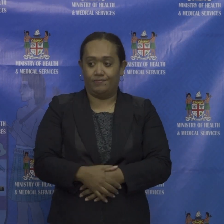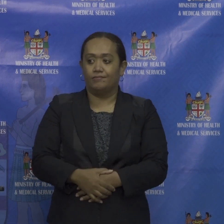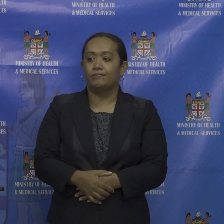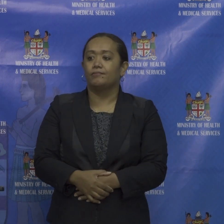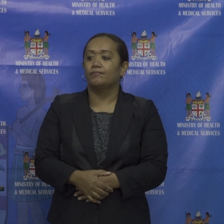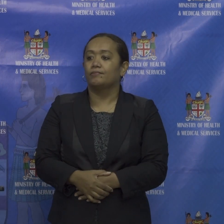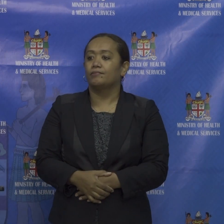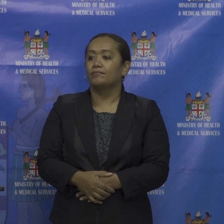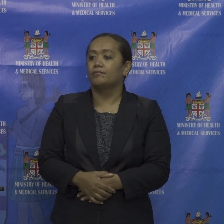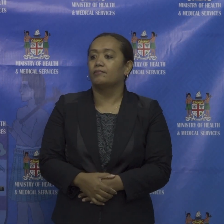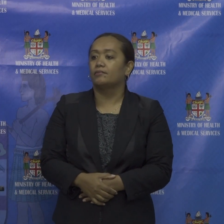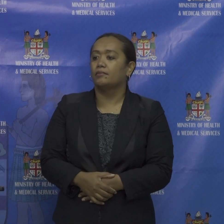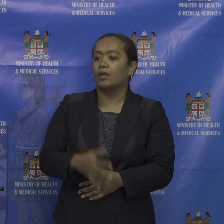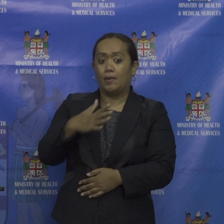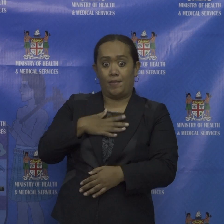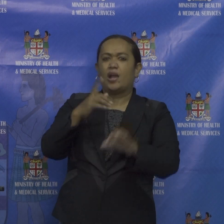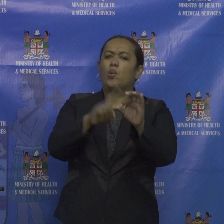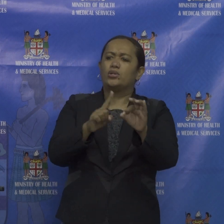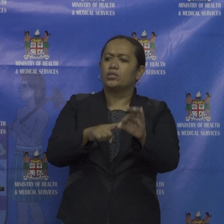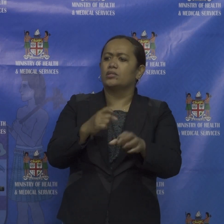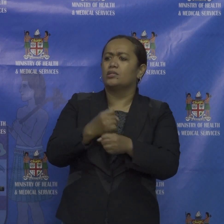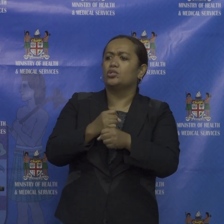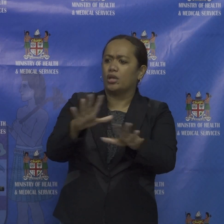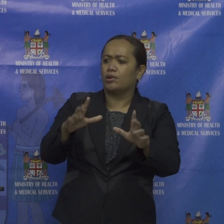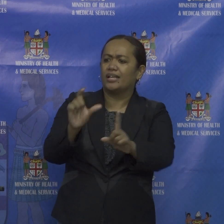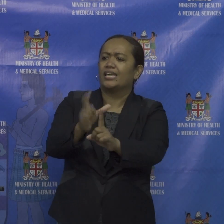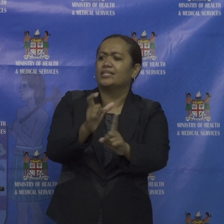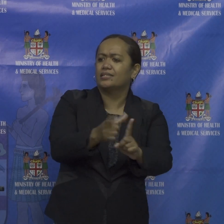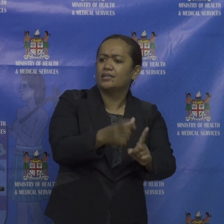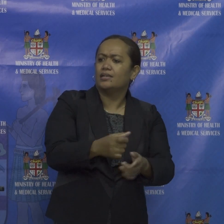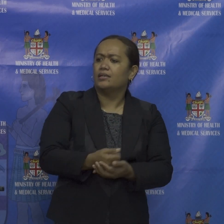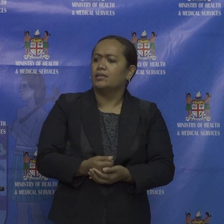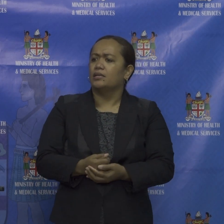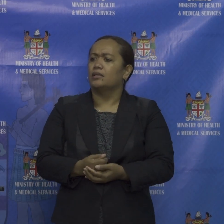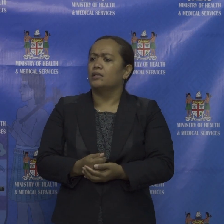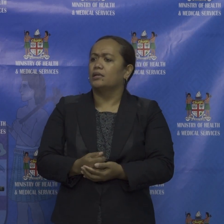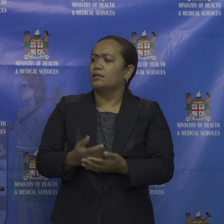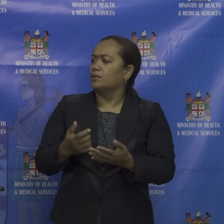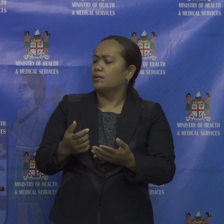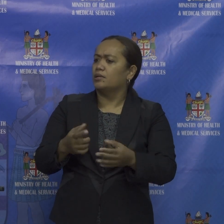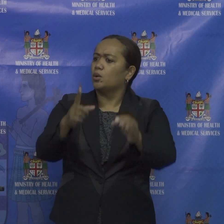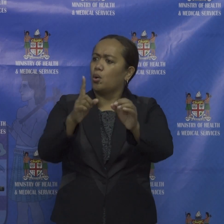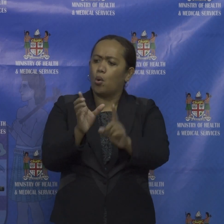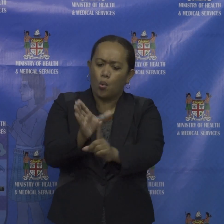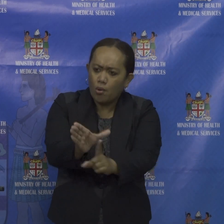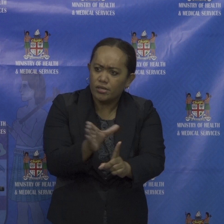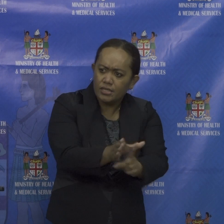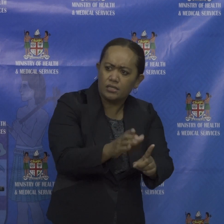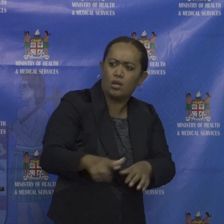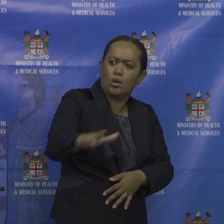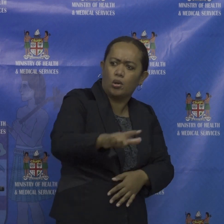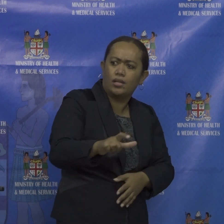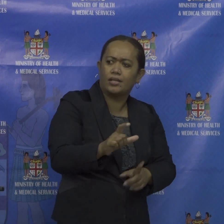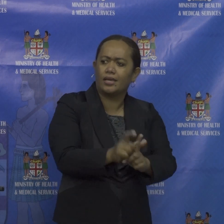ma'am. My question is, if you could just be general. I'm not going for the case numbers. If you could just general, if they are quarantine cases or if they're local